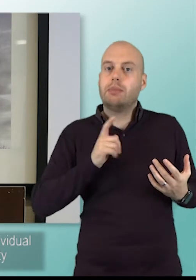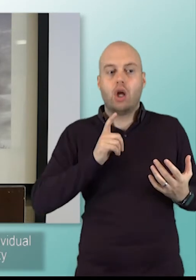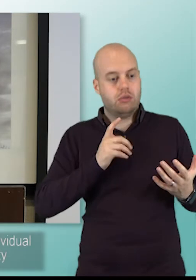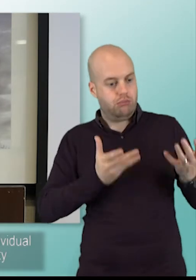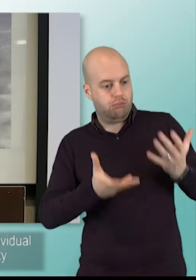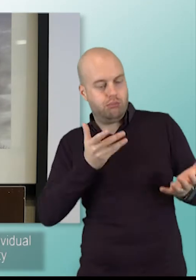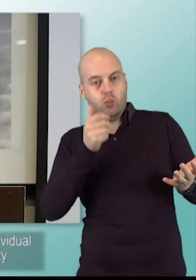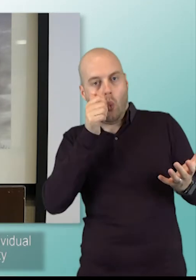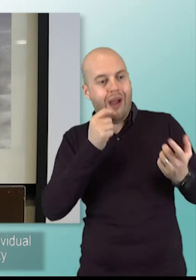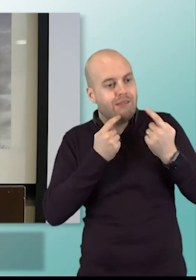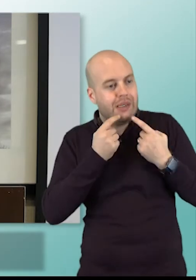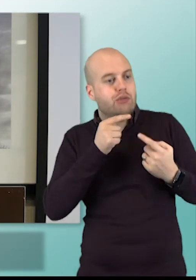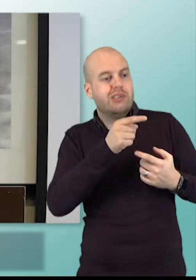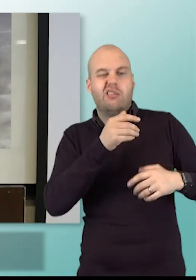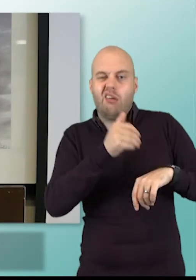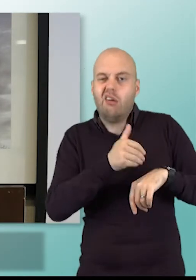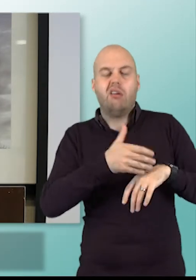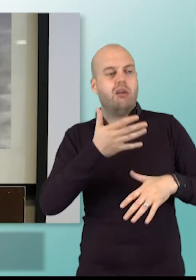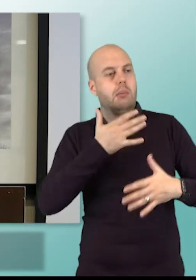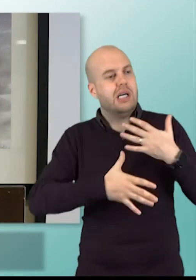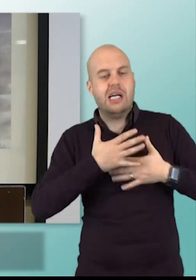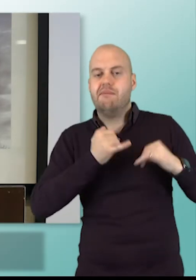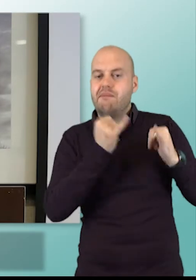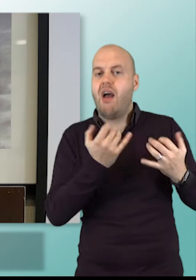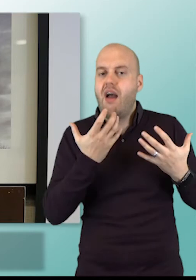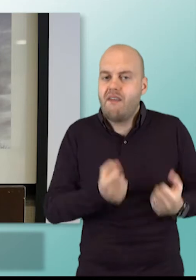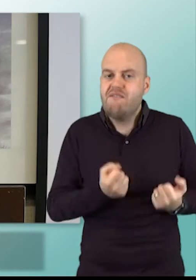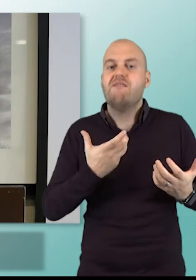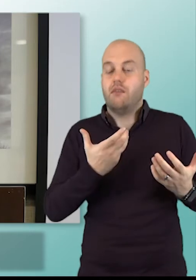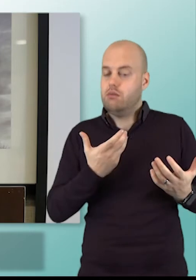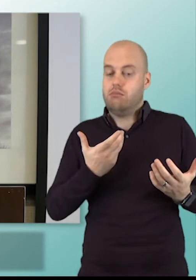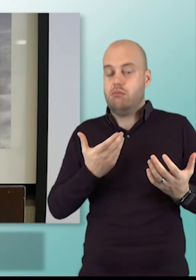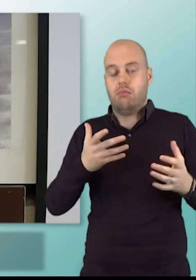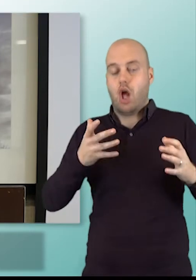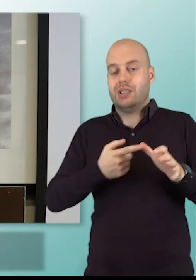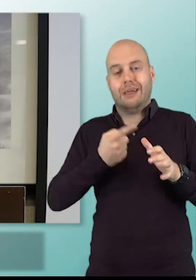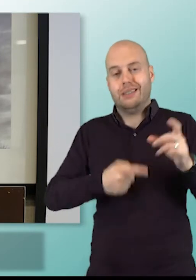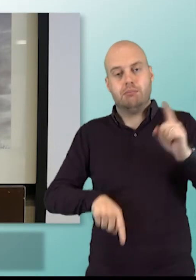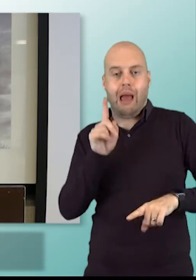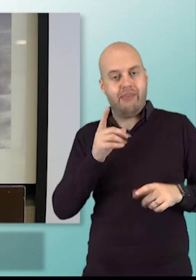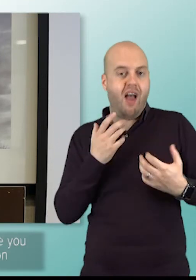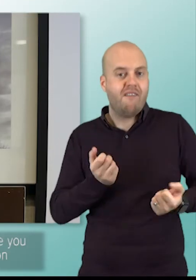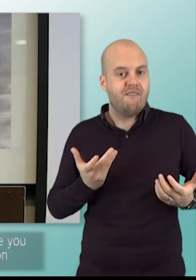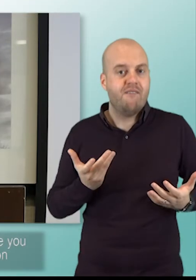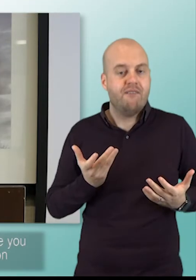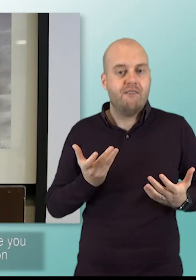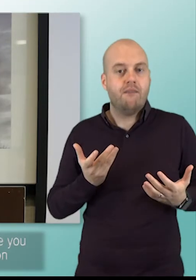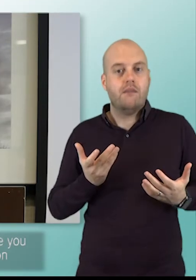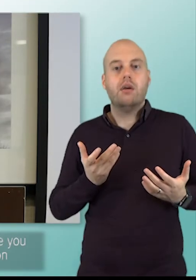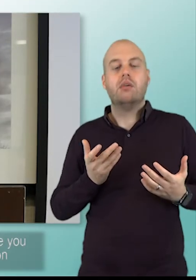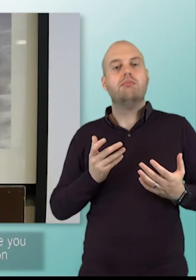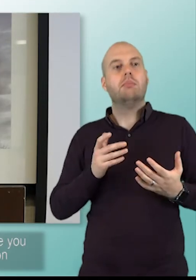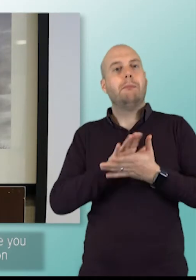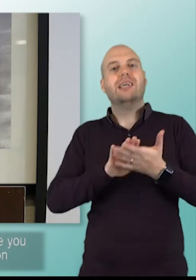on the balance of probability that they have behaved, you know, inappropriately towards a vulnerable person. So there doesn't